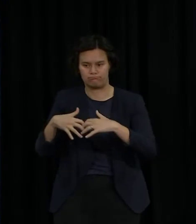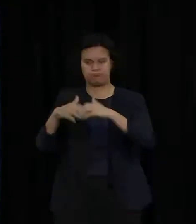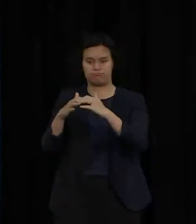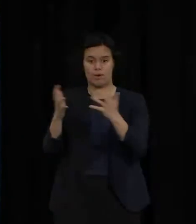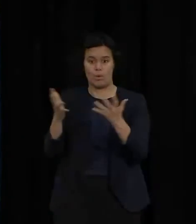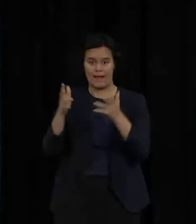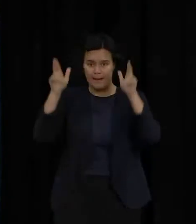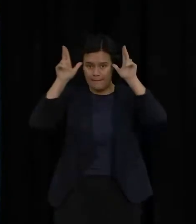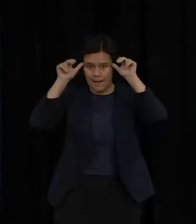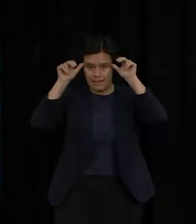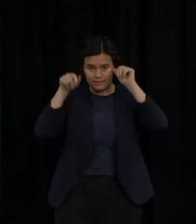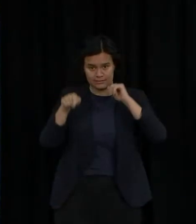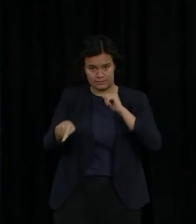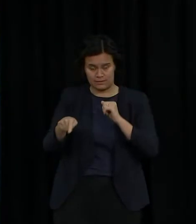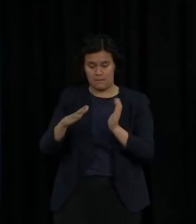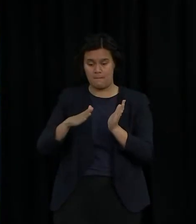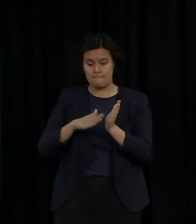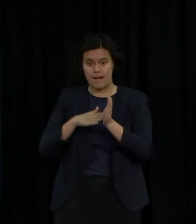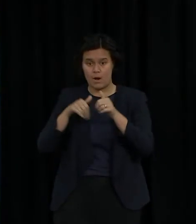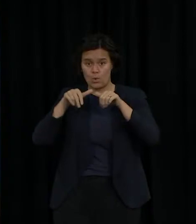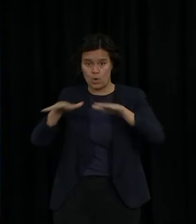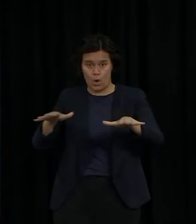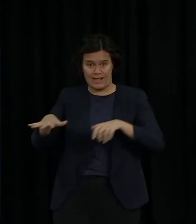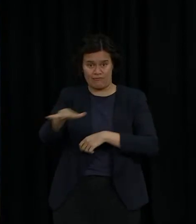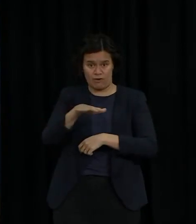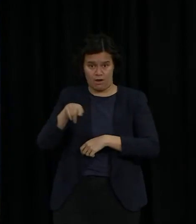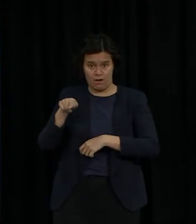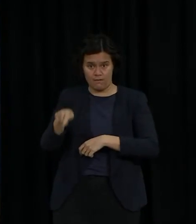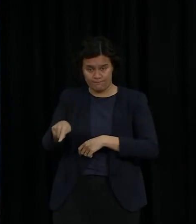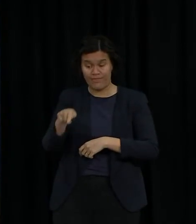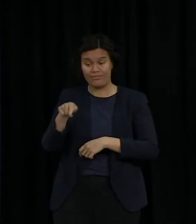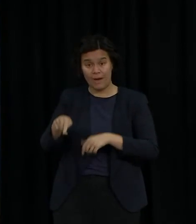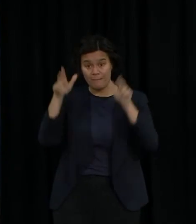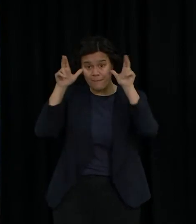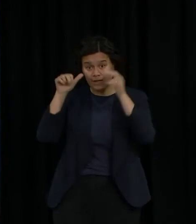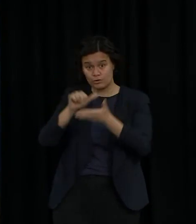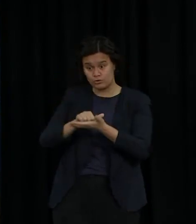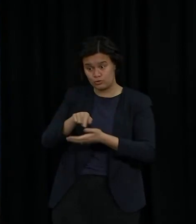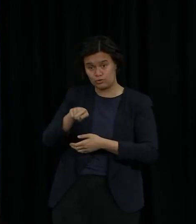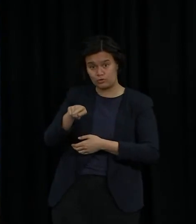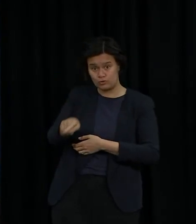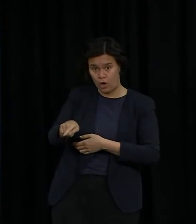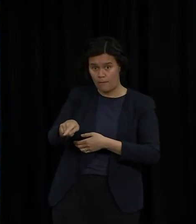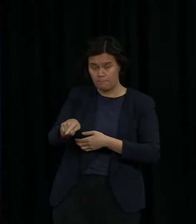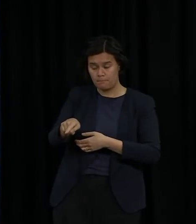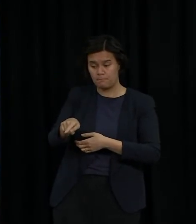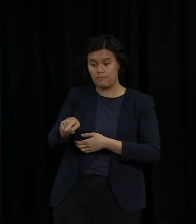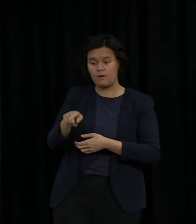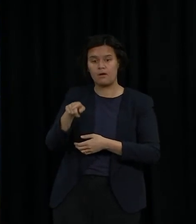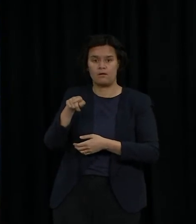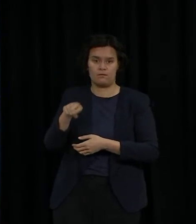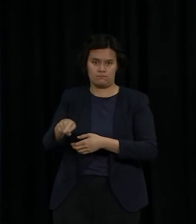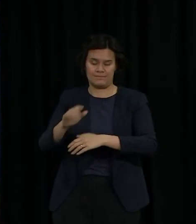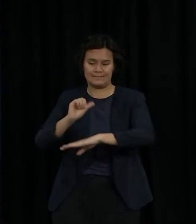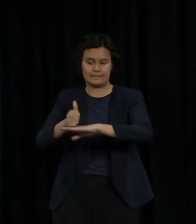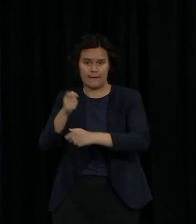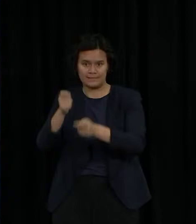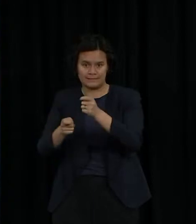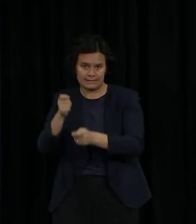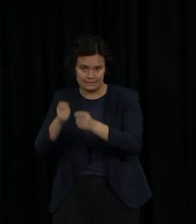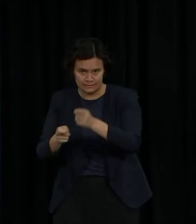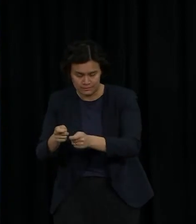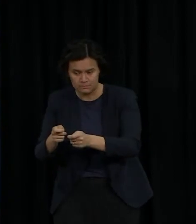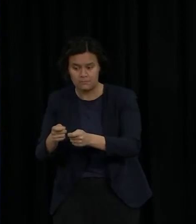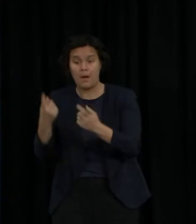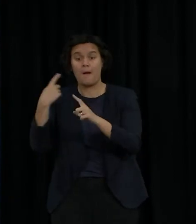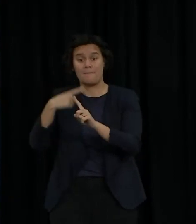big thank you to Bunnings, who assisted with that by texting registered tradies to let them know that